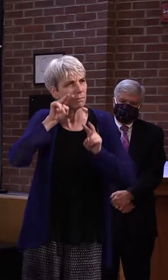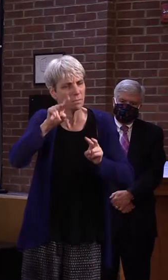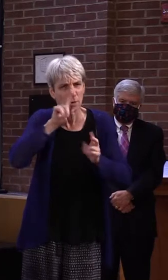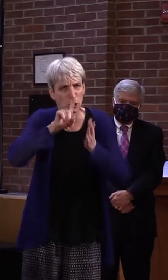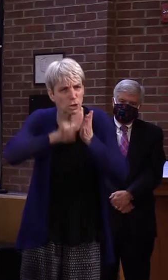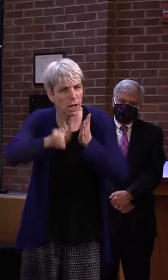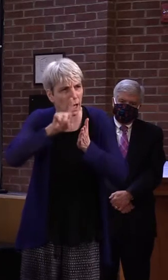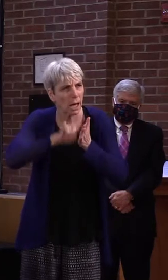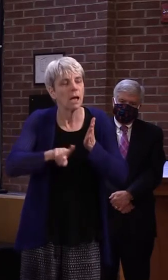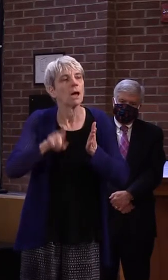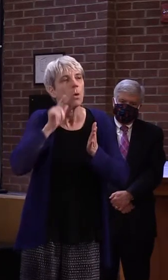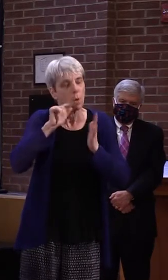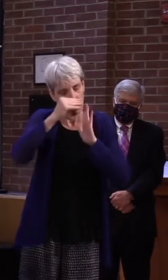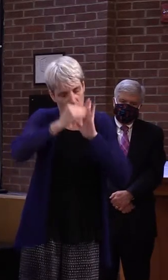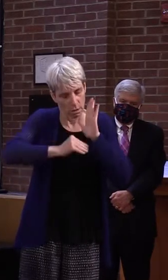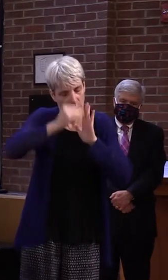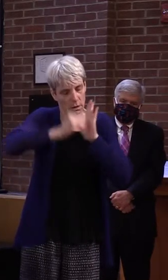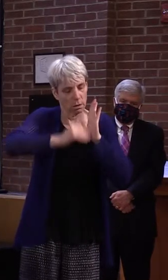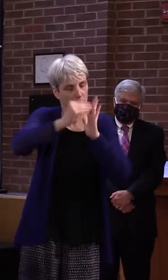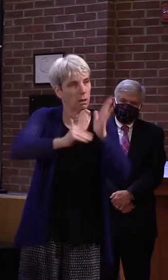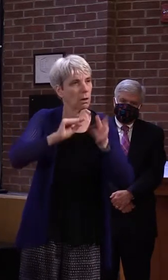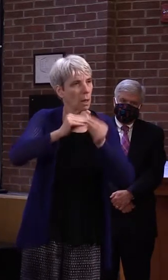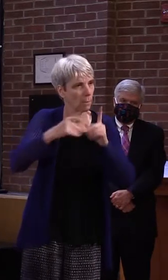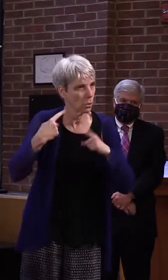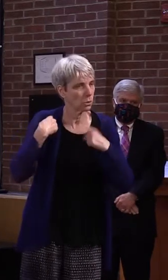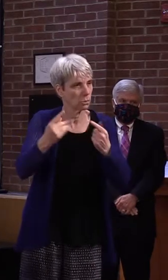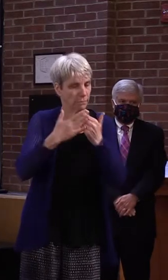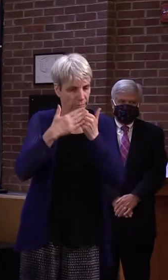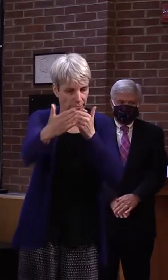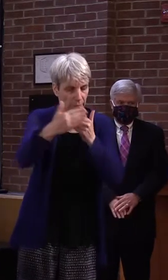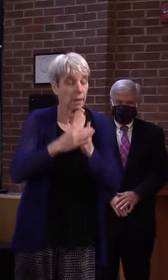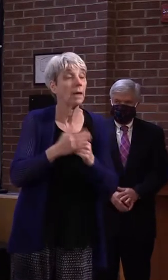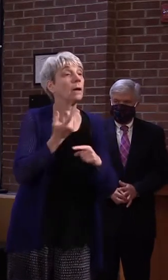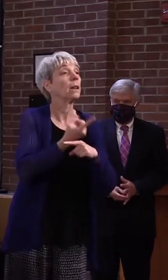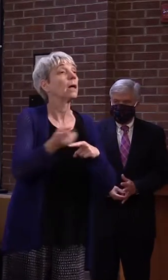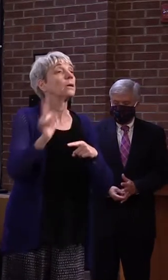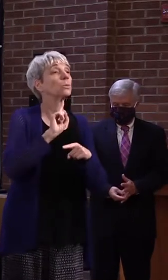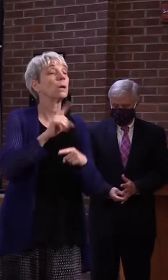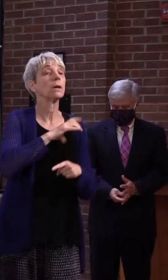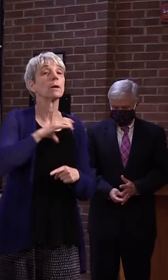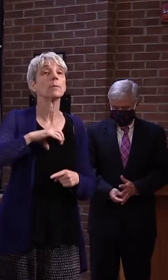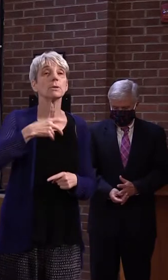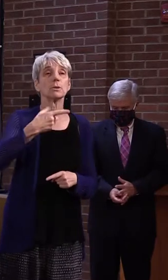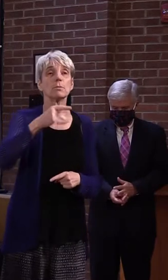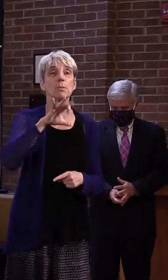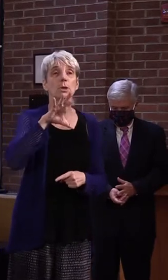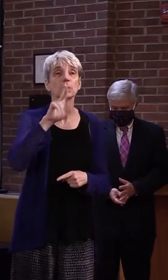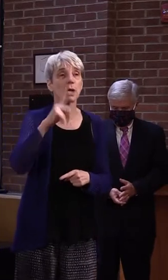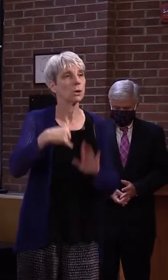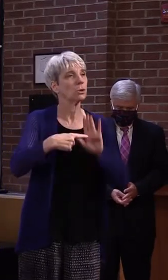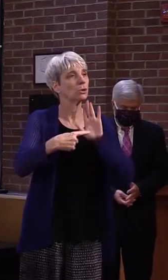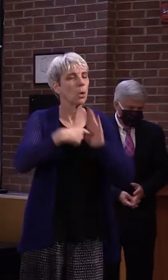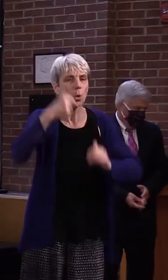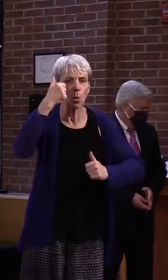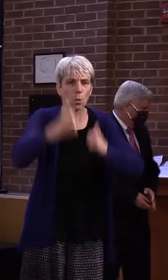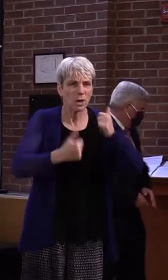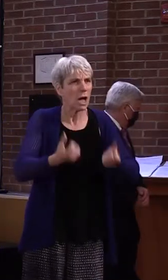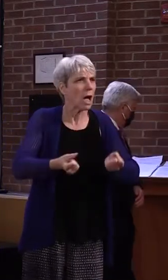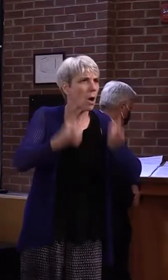time. Commissioner Pichak gave a preview of these data last week by sharing a map of initial school reopening plans from around the